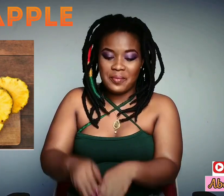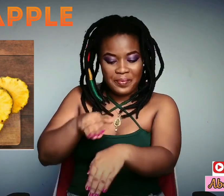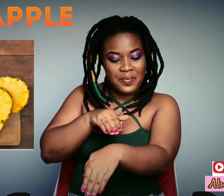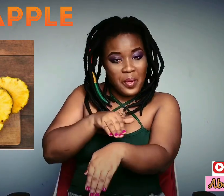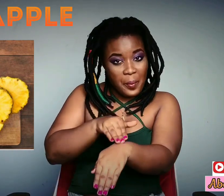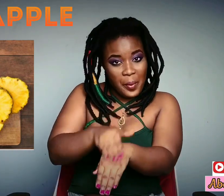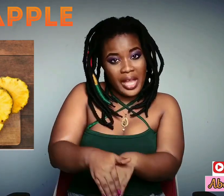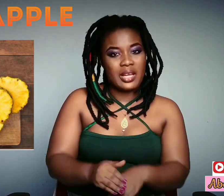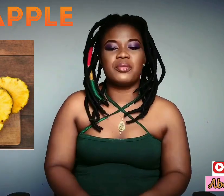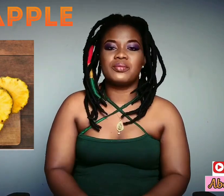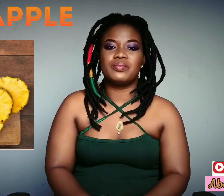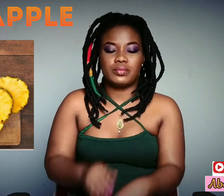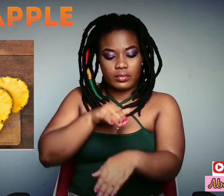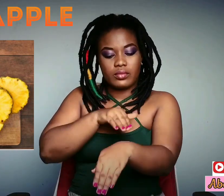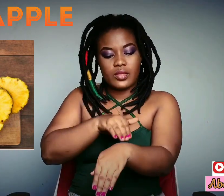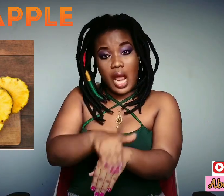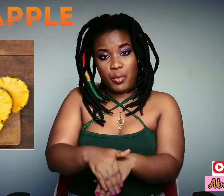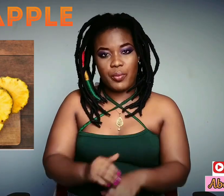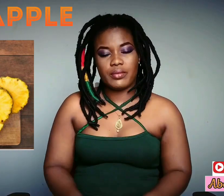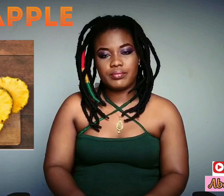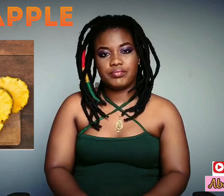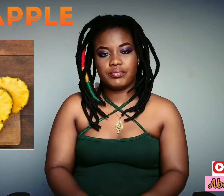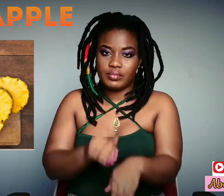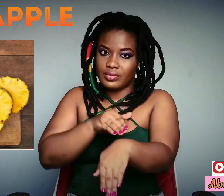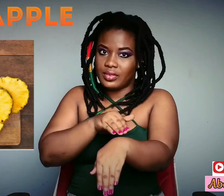yeah pineapple abrobe